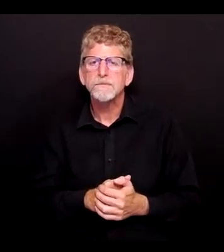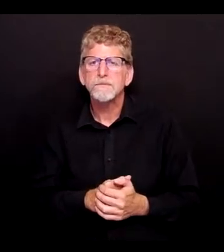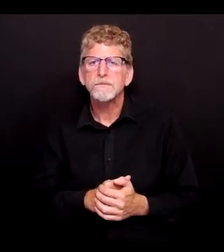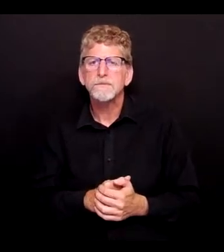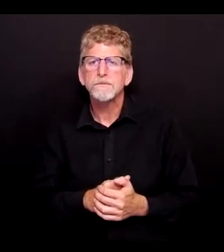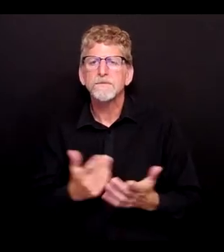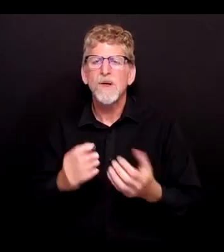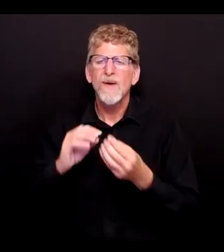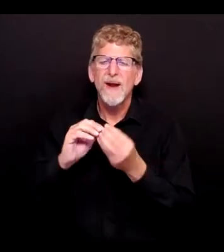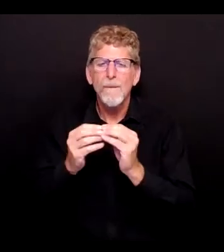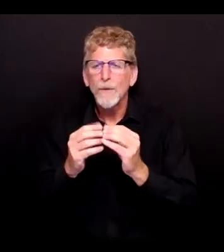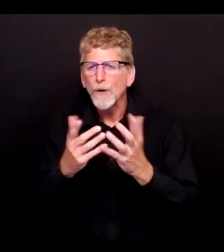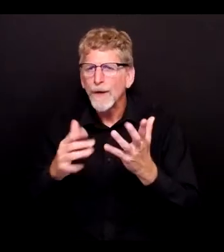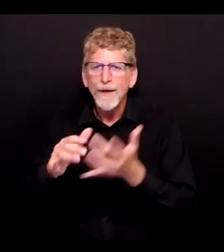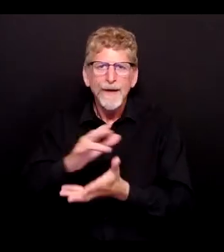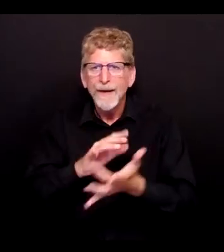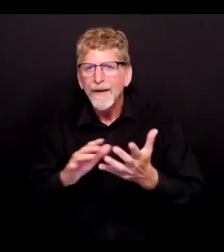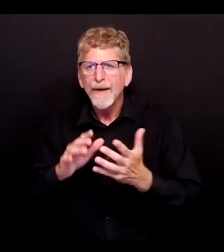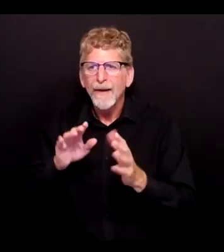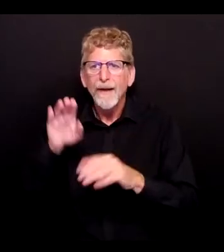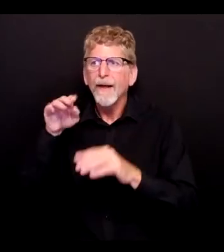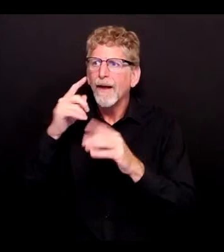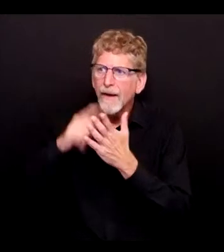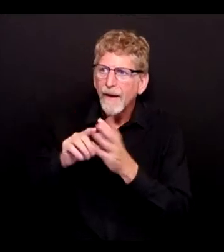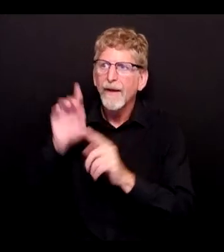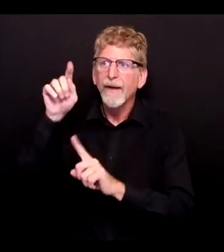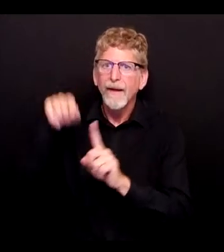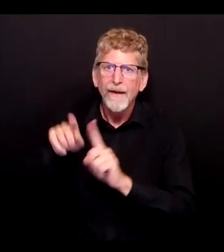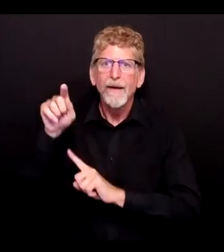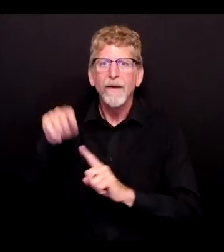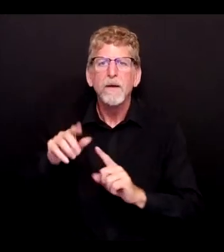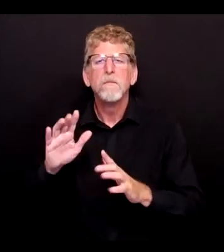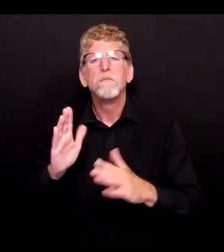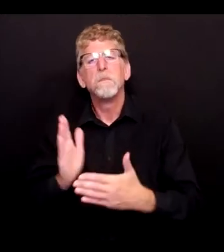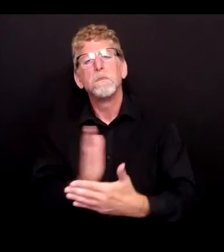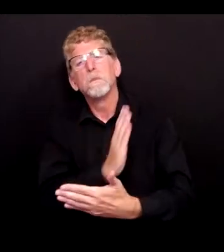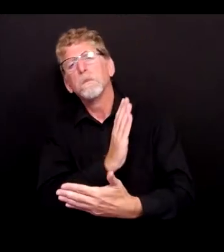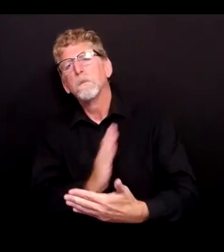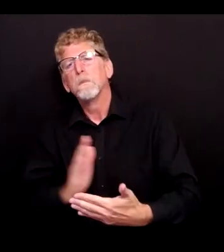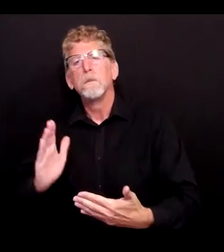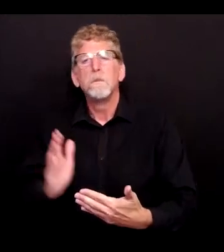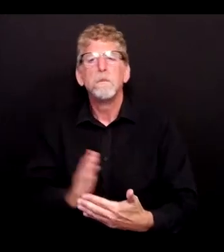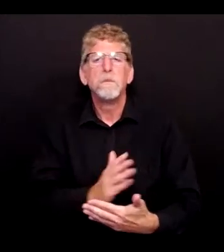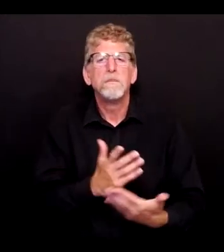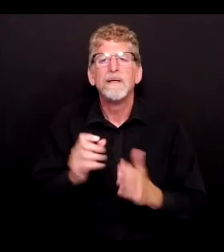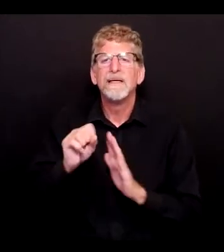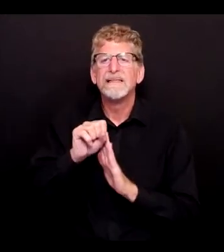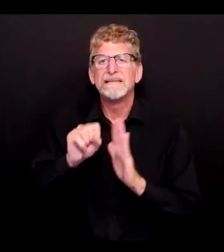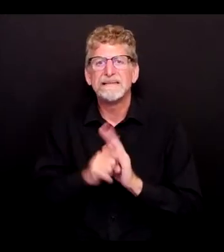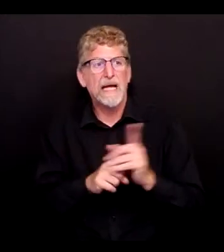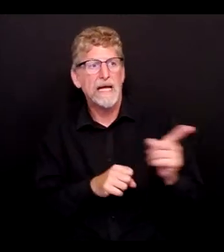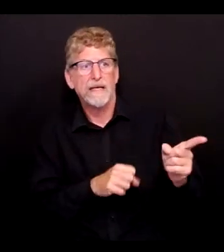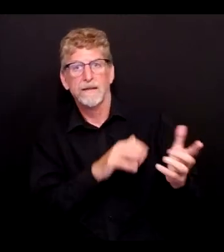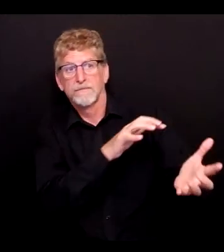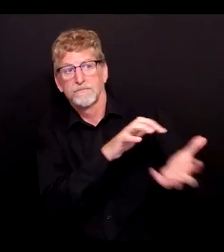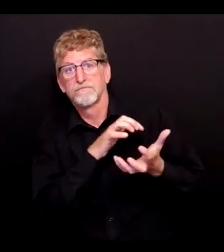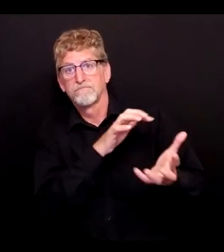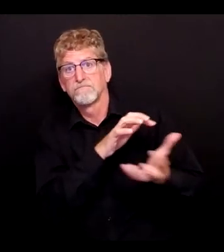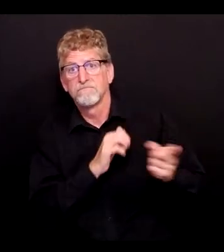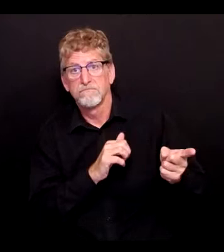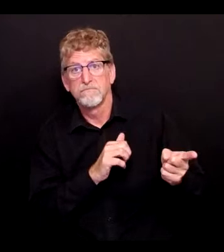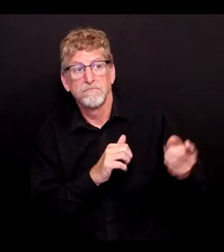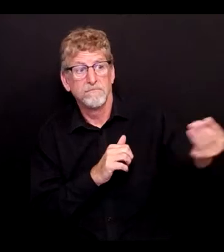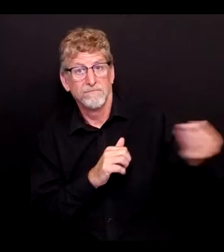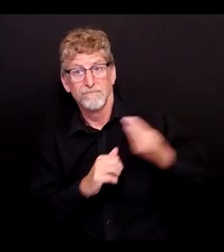have been fluctuating a little bit, again, between what the state gets for us to allocate out and what the federal